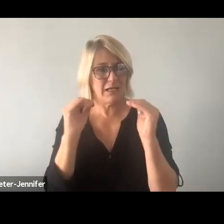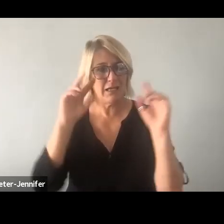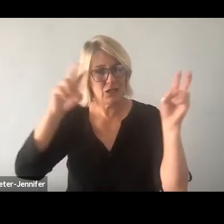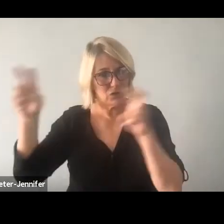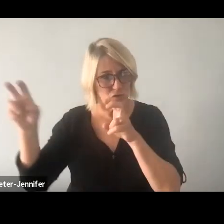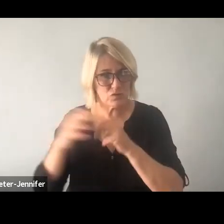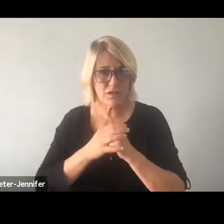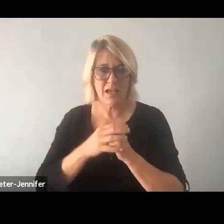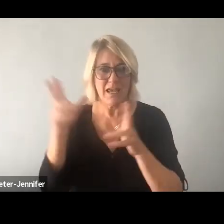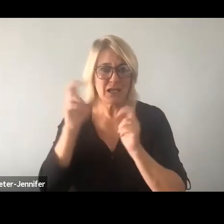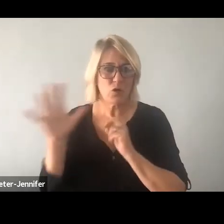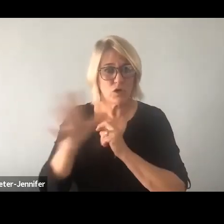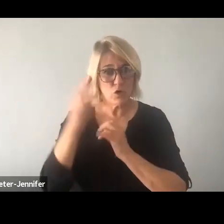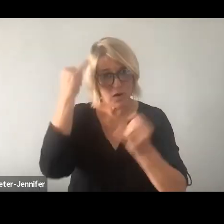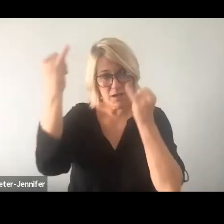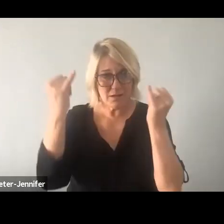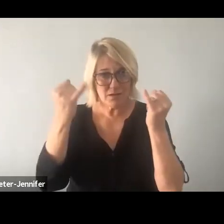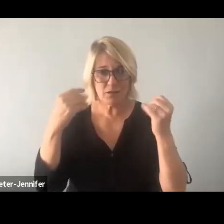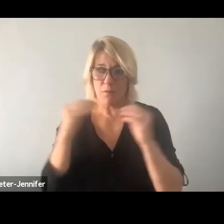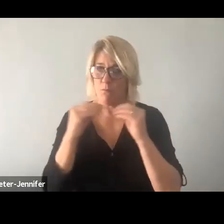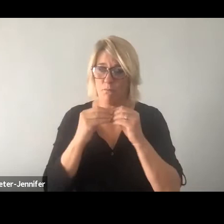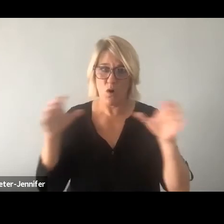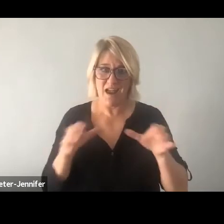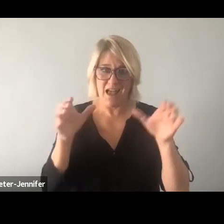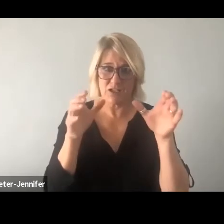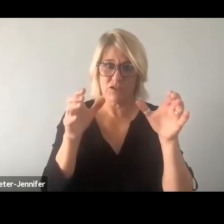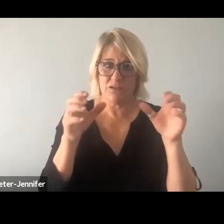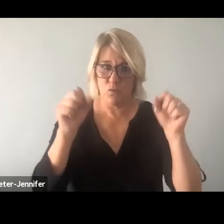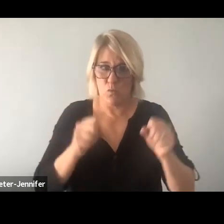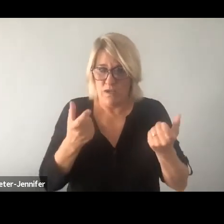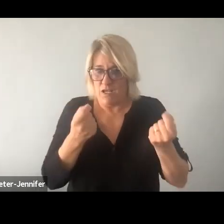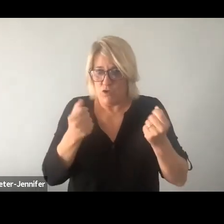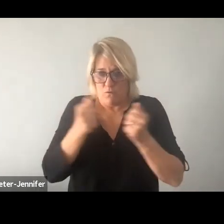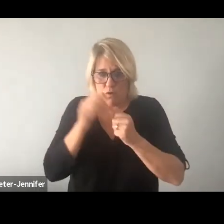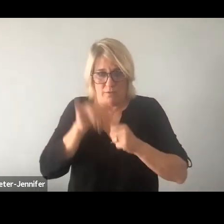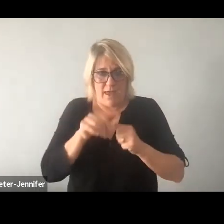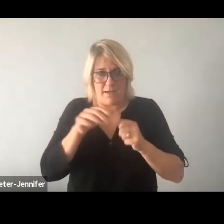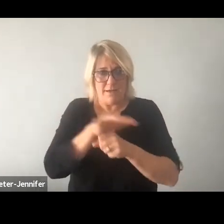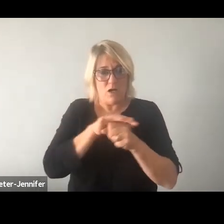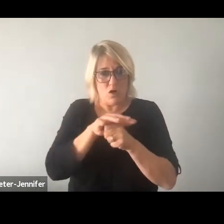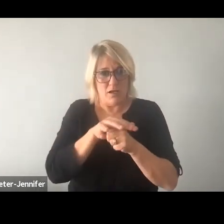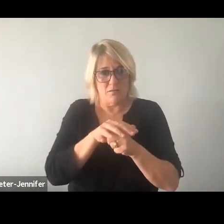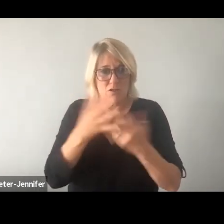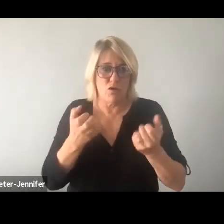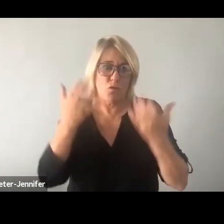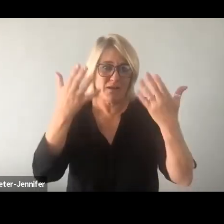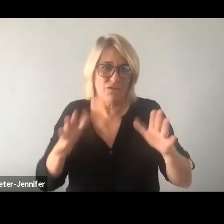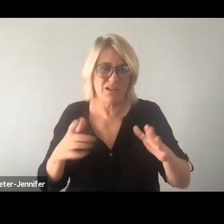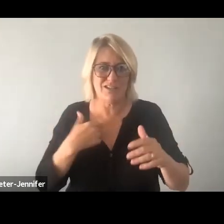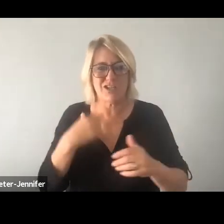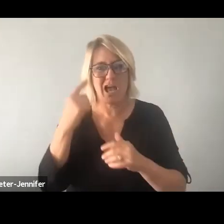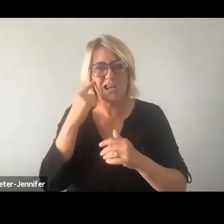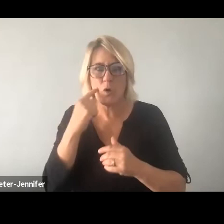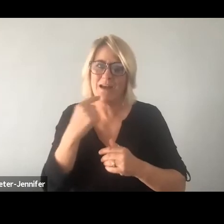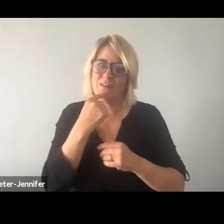your ideas about what further actions we can take in this area. So let me just end by saying, I know I've thrown a lot